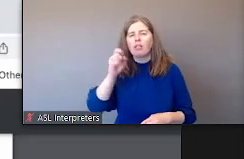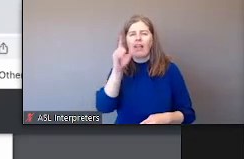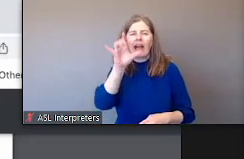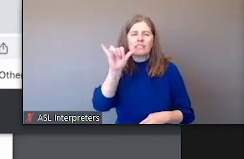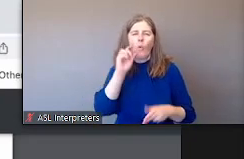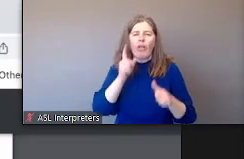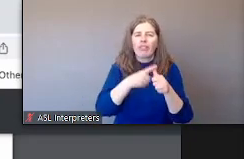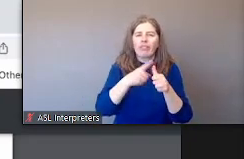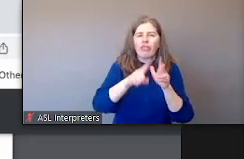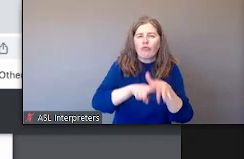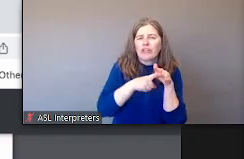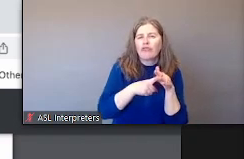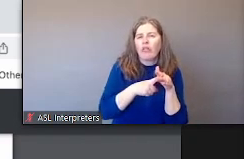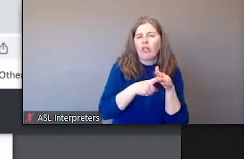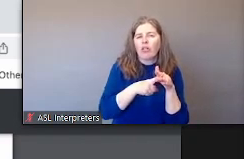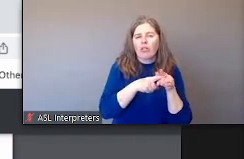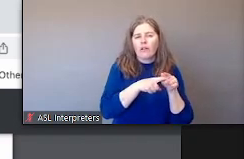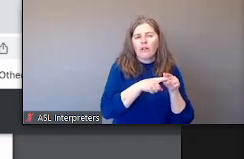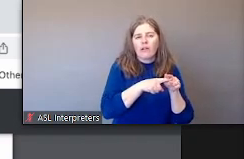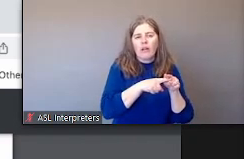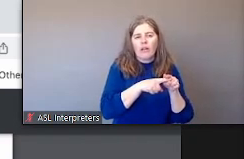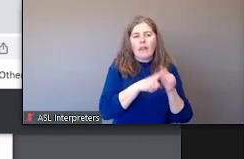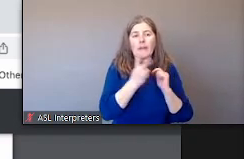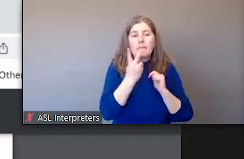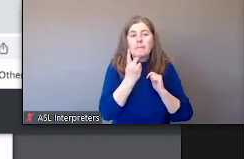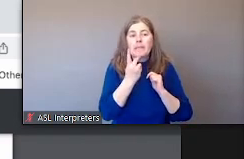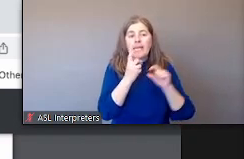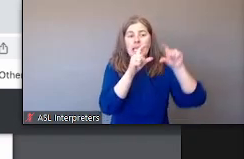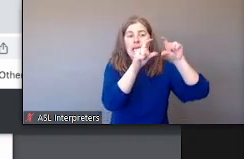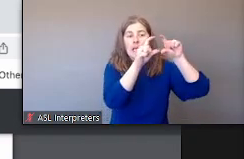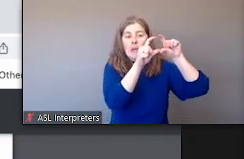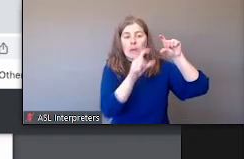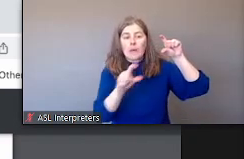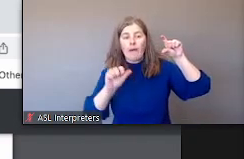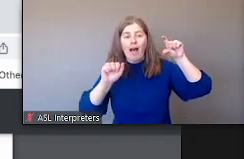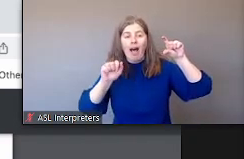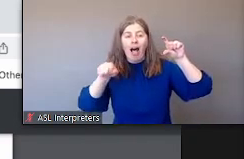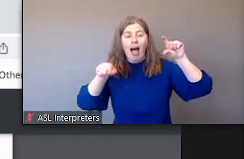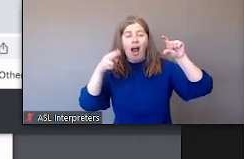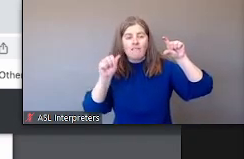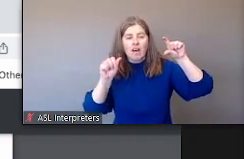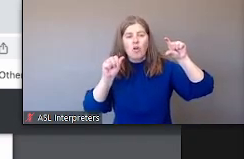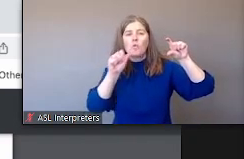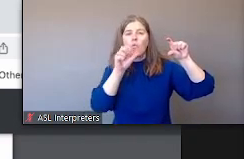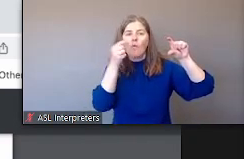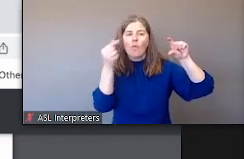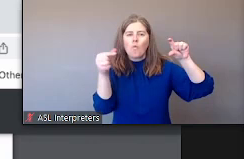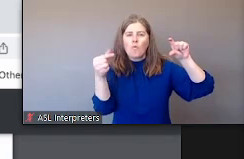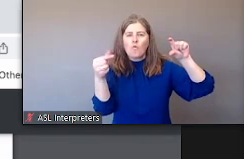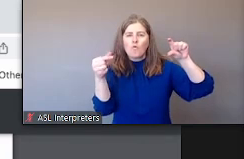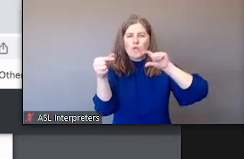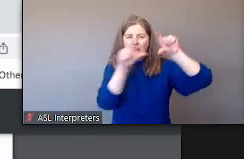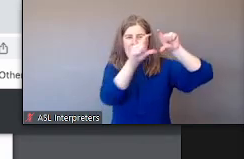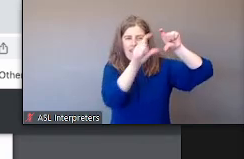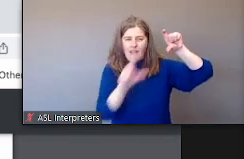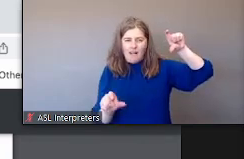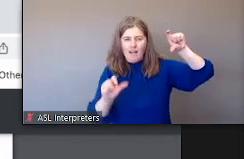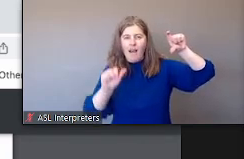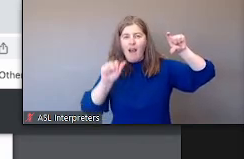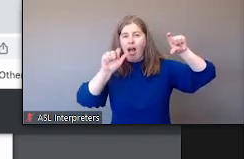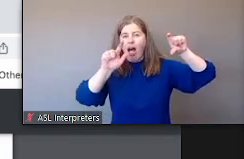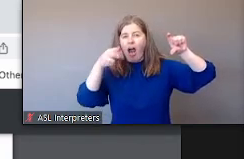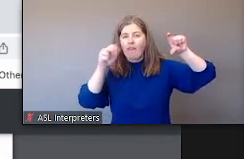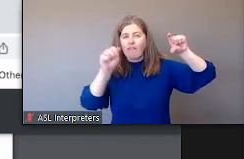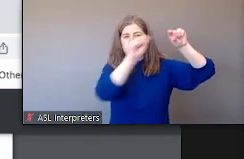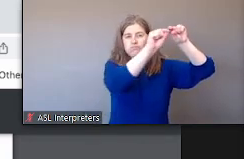original ones. Here you can see alpha ticking over. This green bar started small